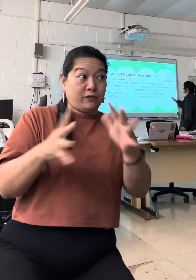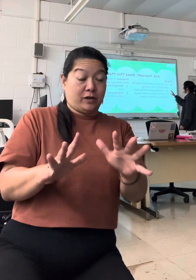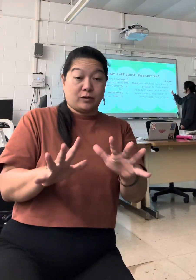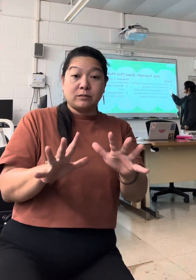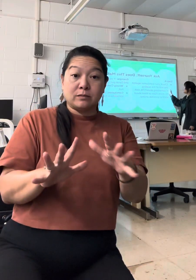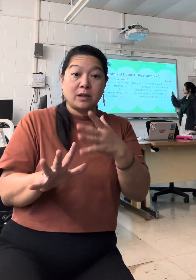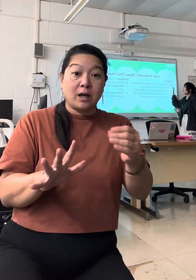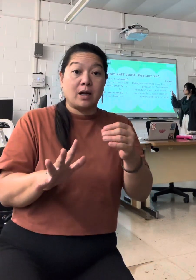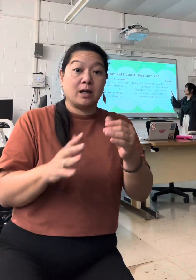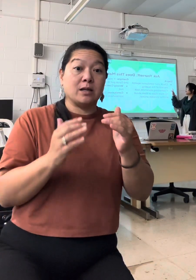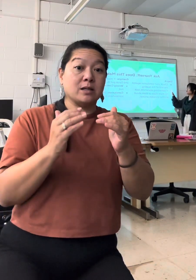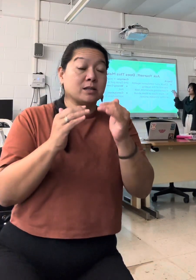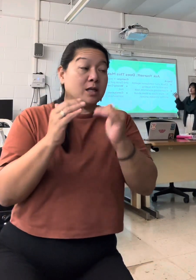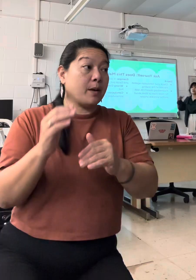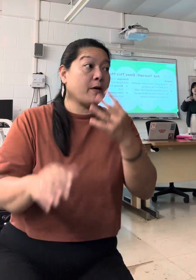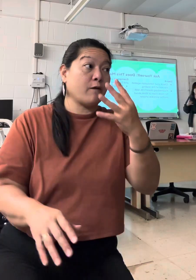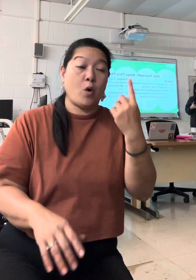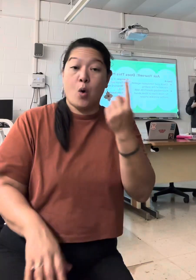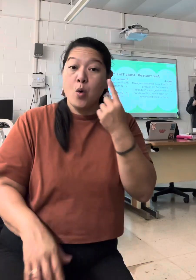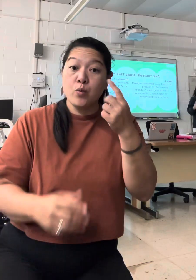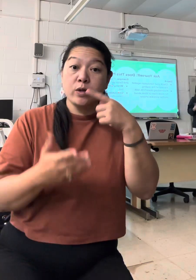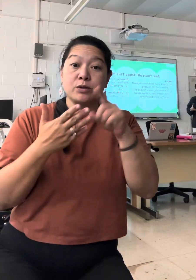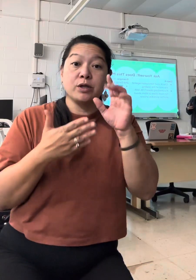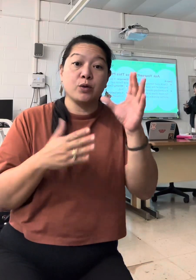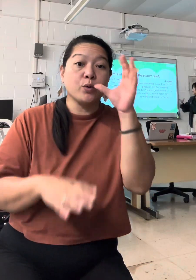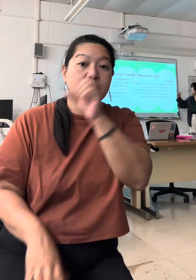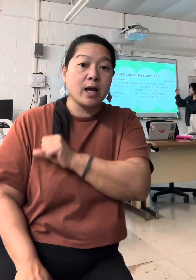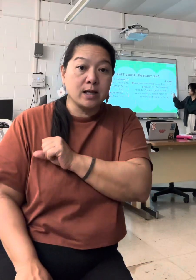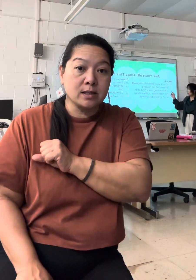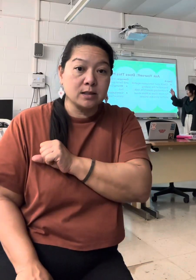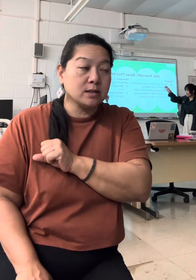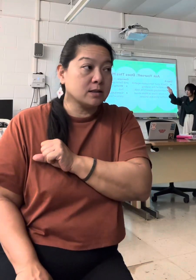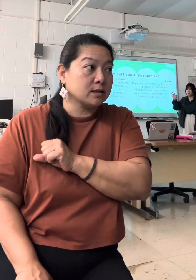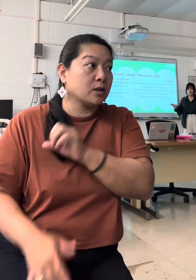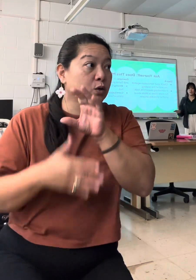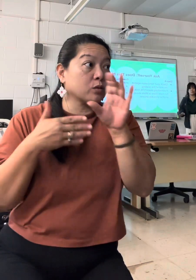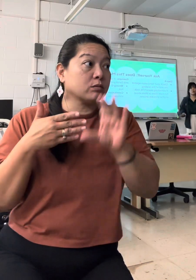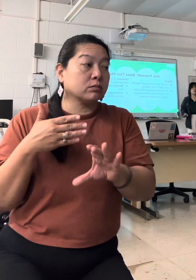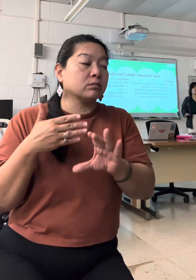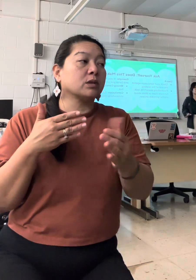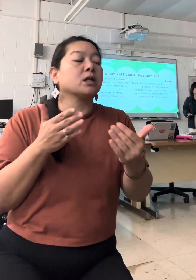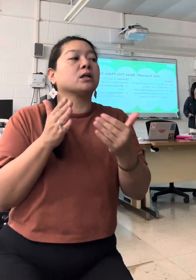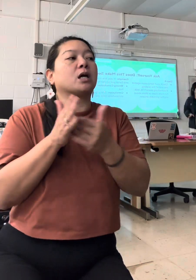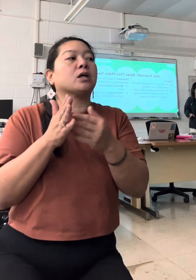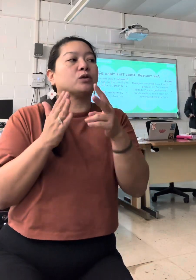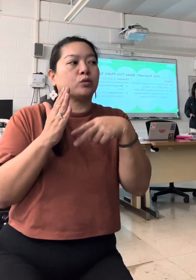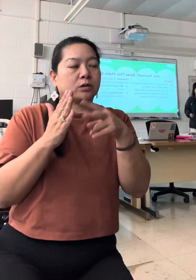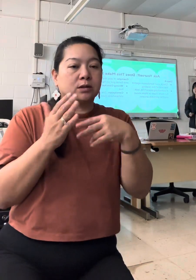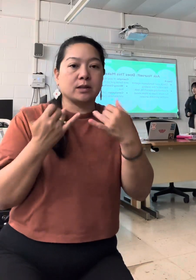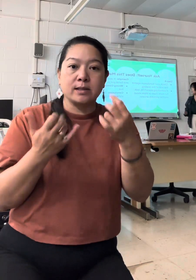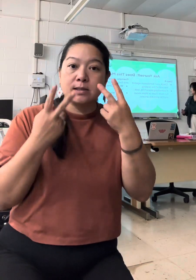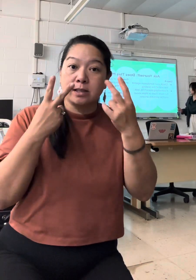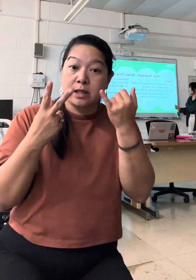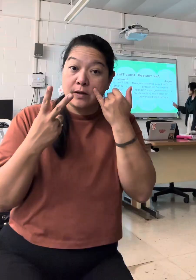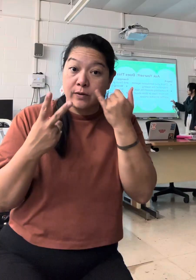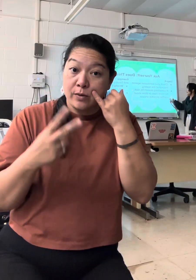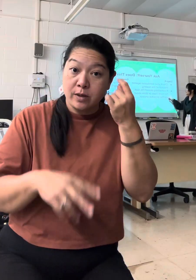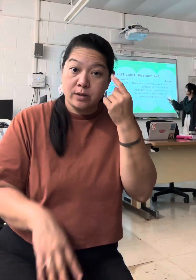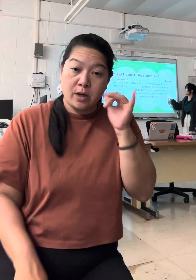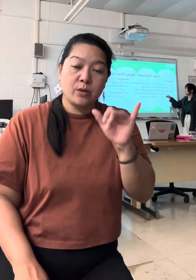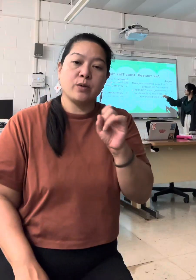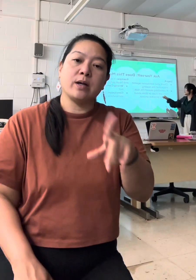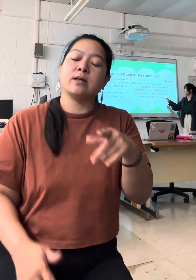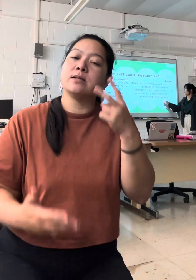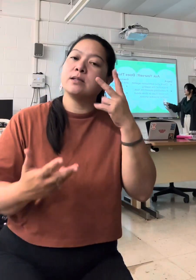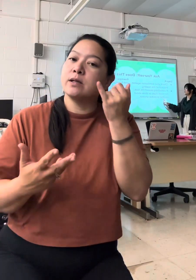Okay, and then step 4, always check your guess, your conclusion, against the reading. Reread the reading and see if it makes sense, okay? And